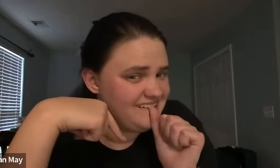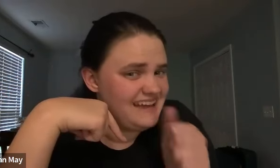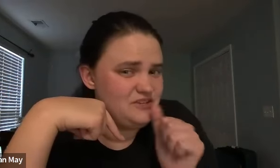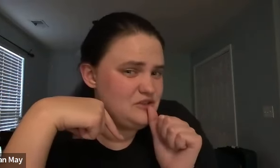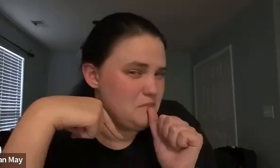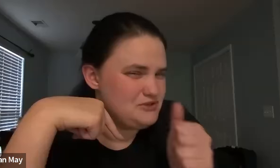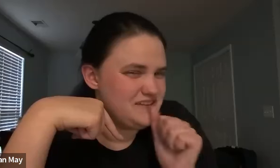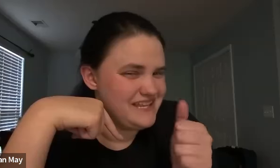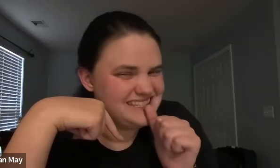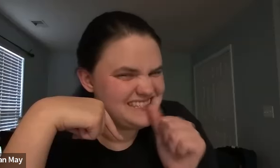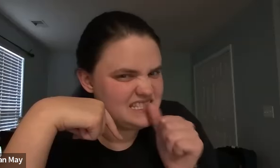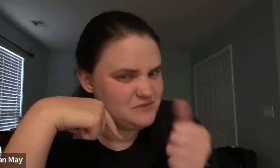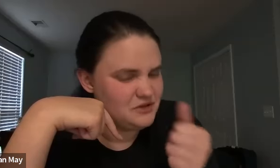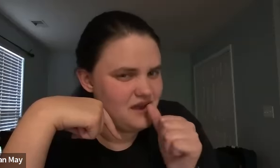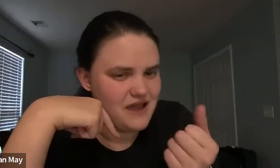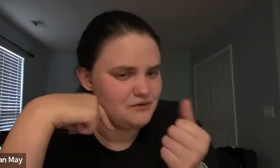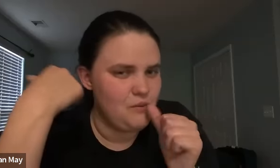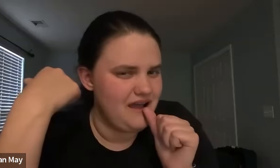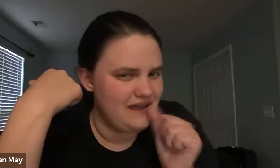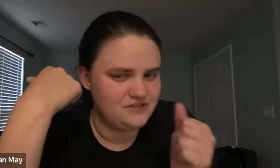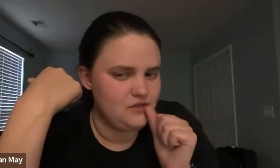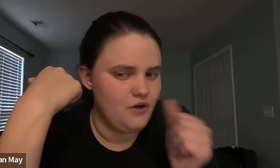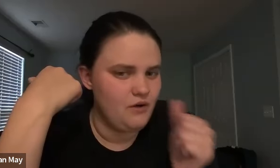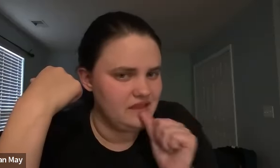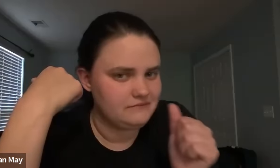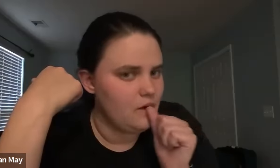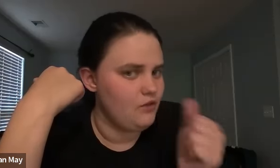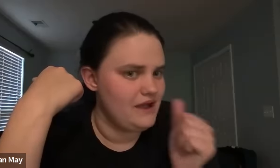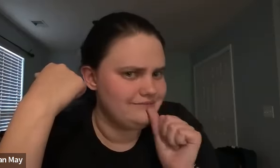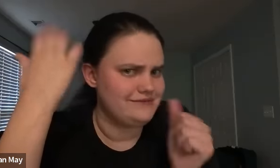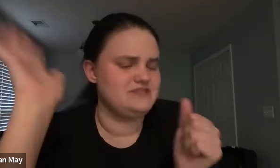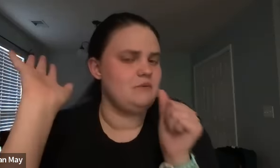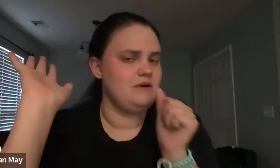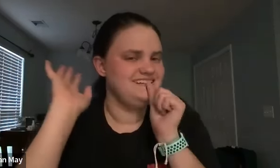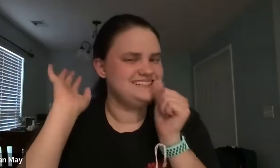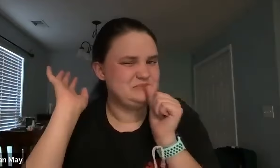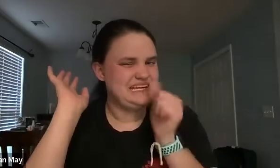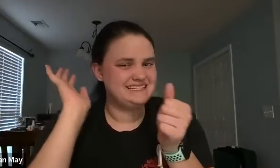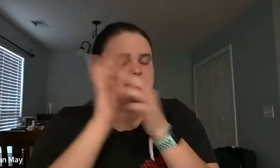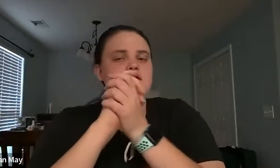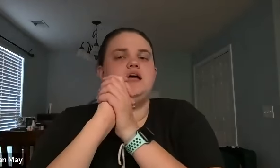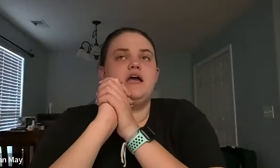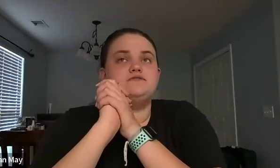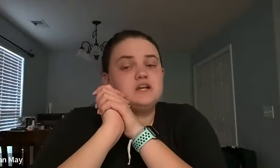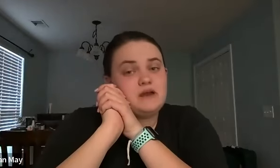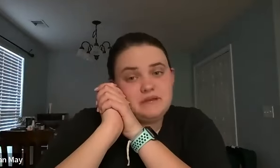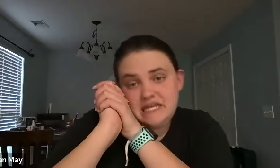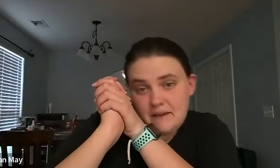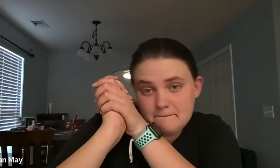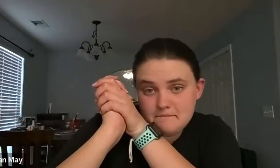If you do the motion of it, that's similar enough. I don't know why I have to go like all the way. I'm just that way. So peanut. If you're talking about a peanut